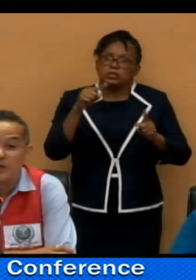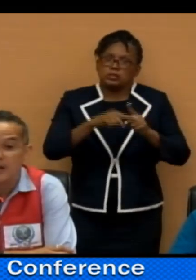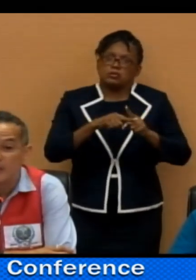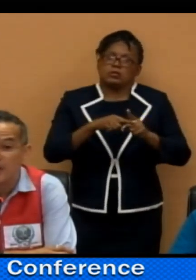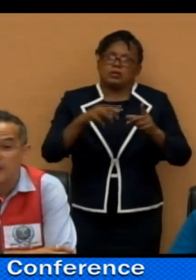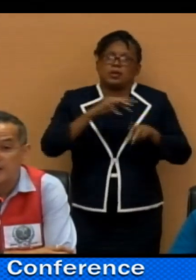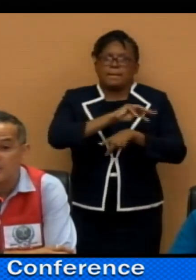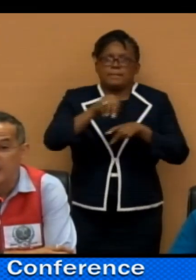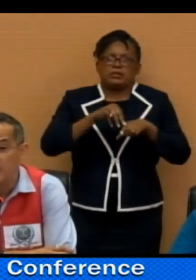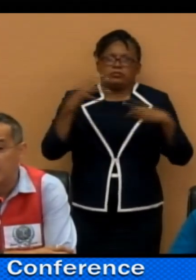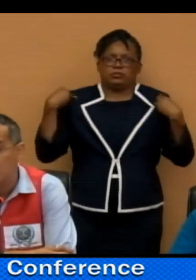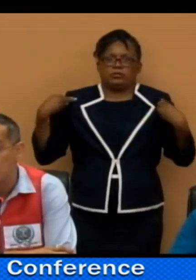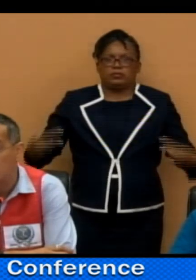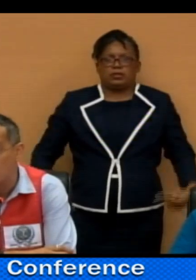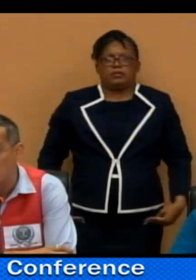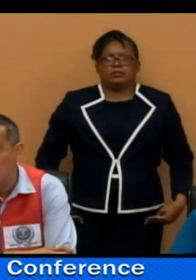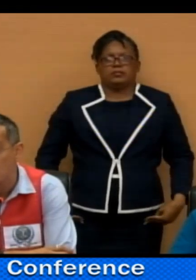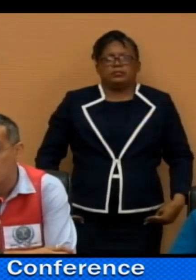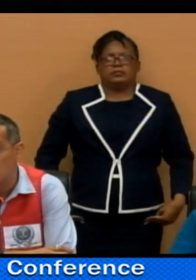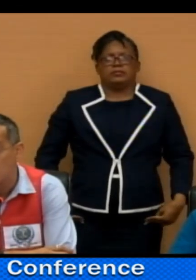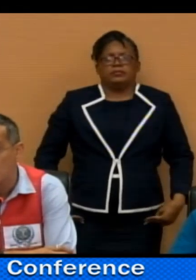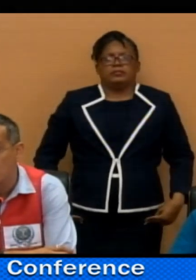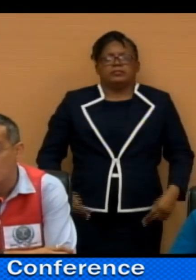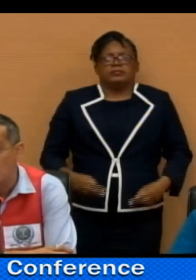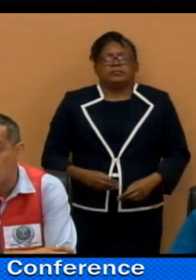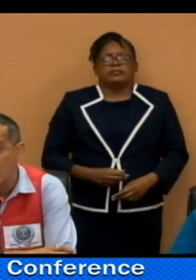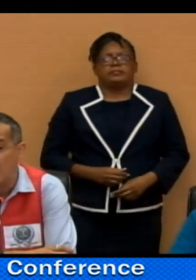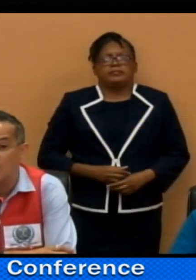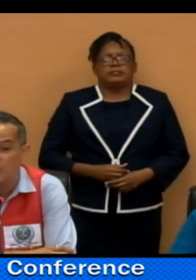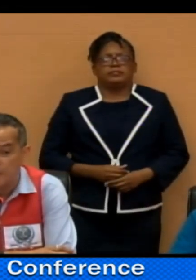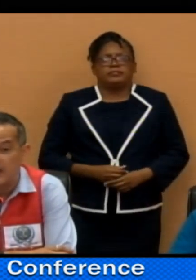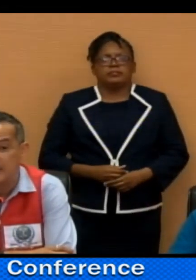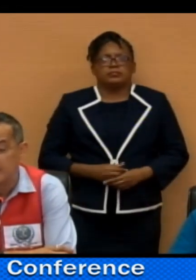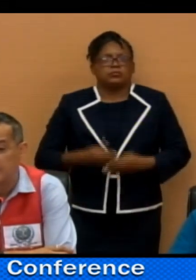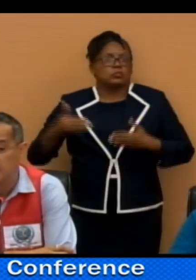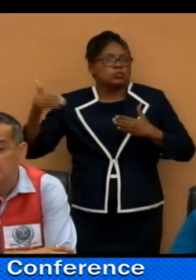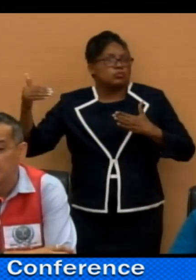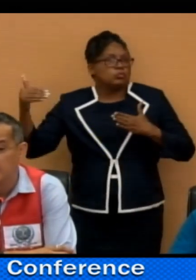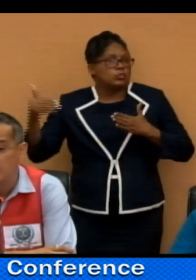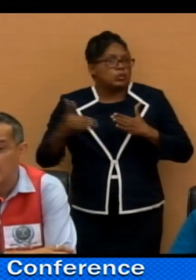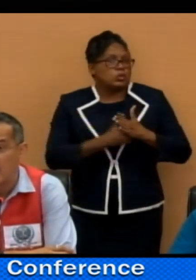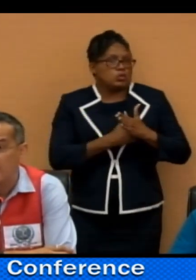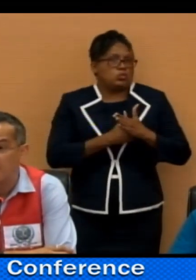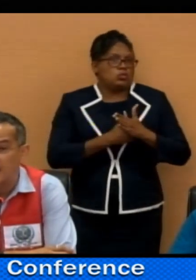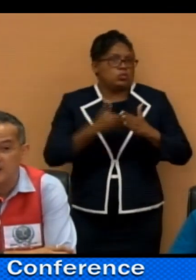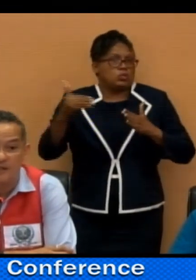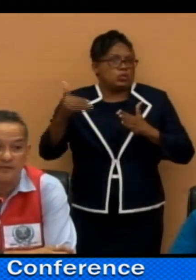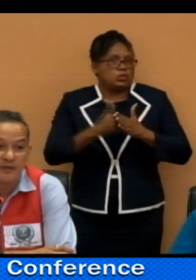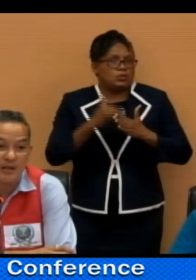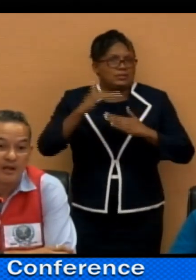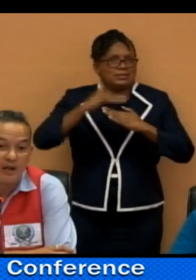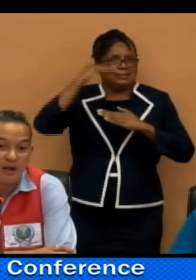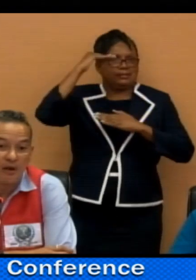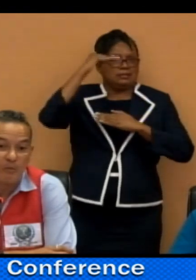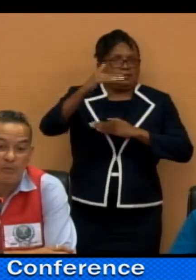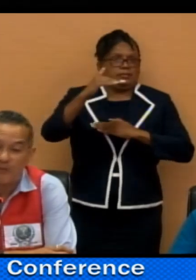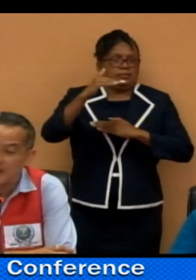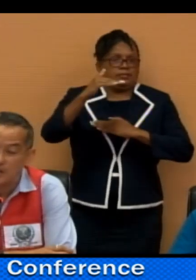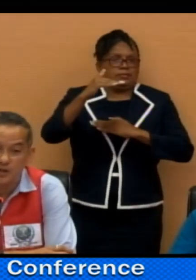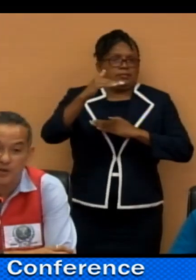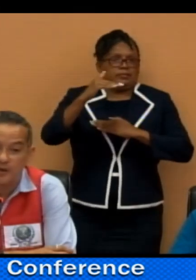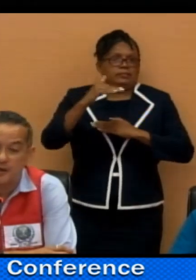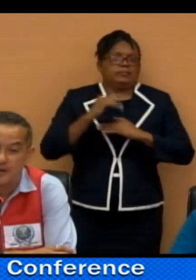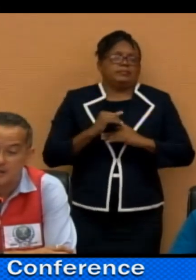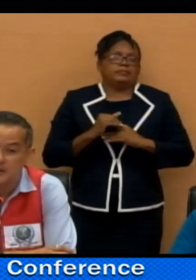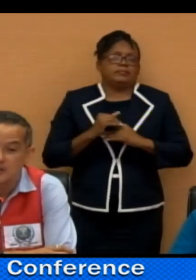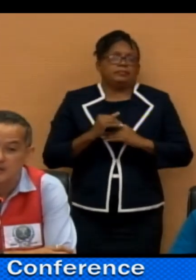Ladies and gentlemen, this brings us to a new phase, a phase of making